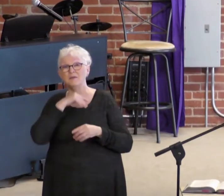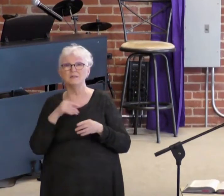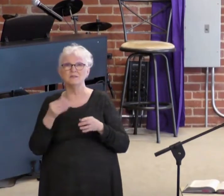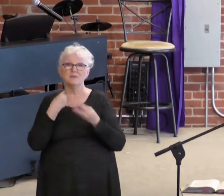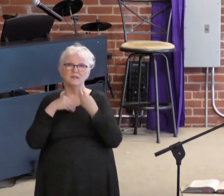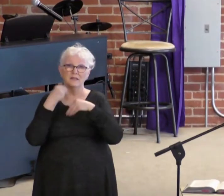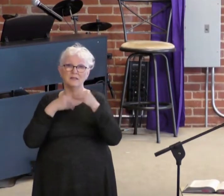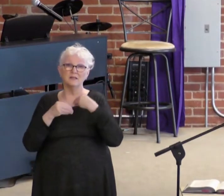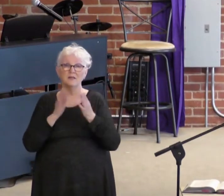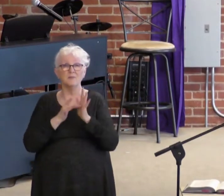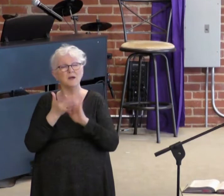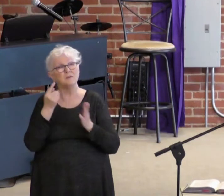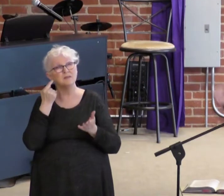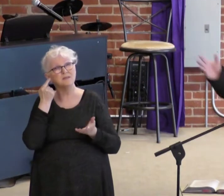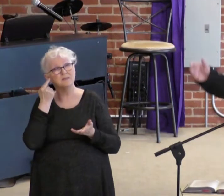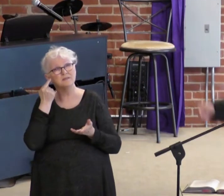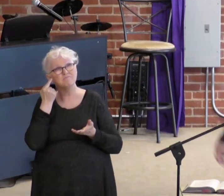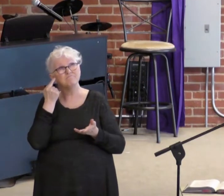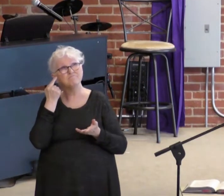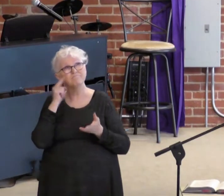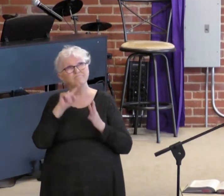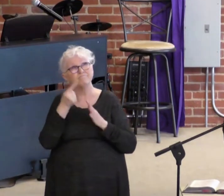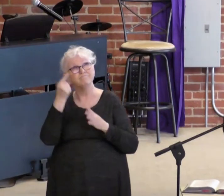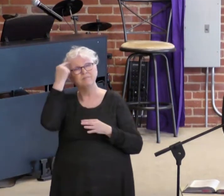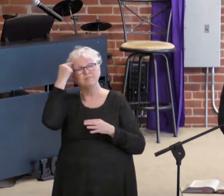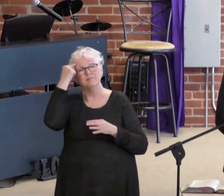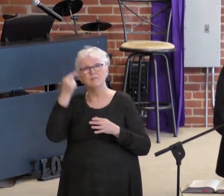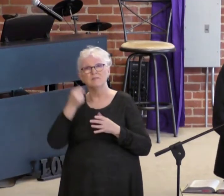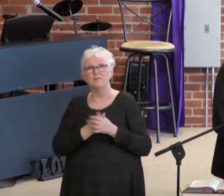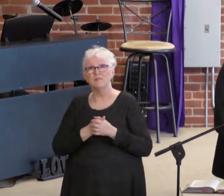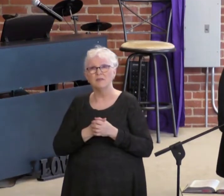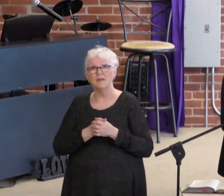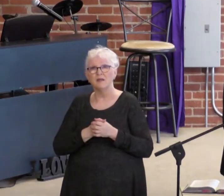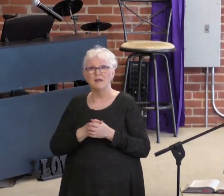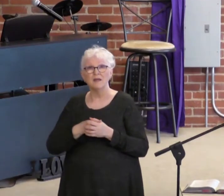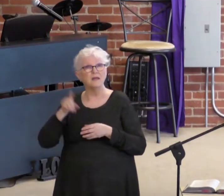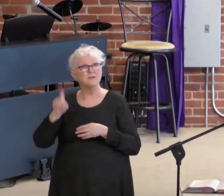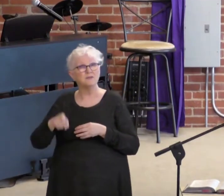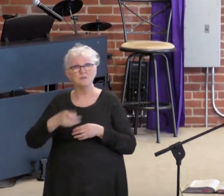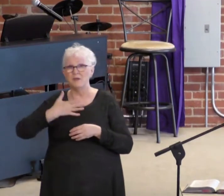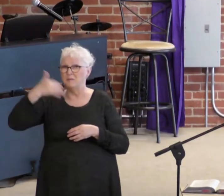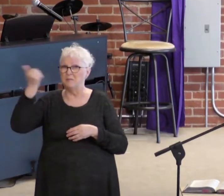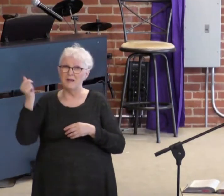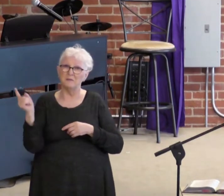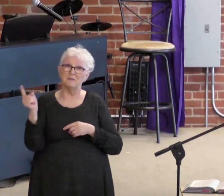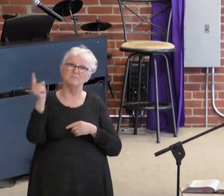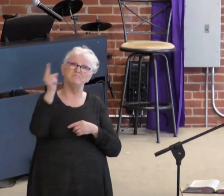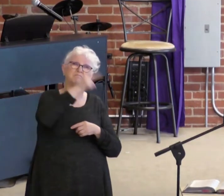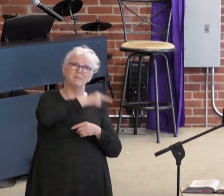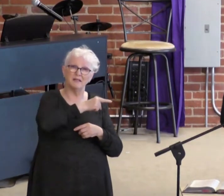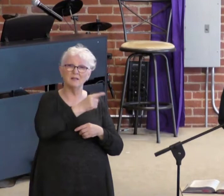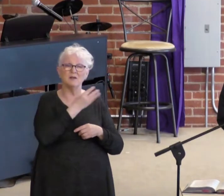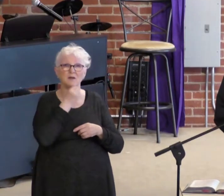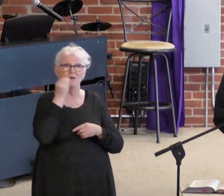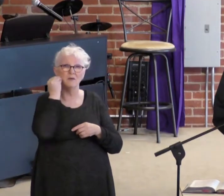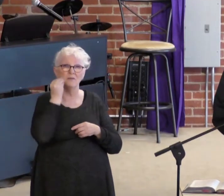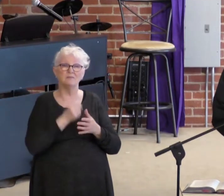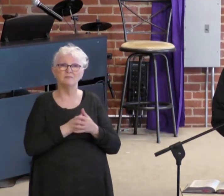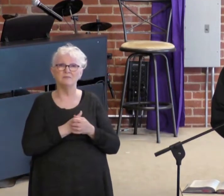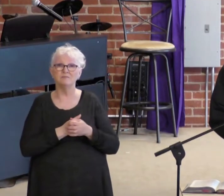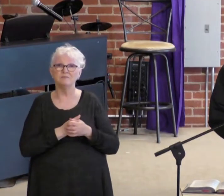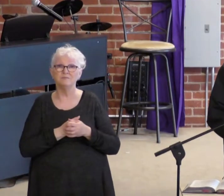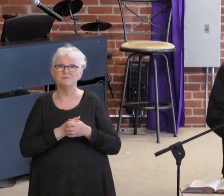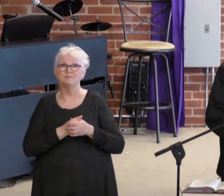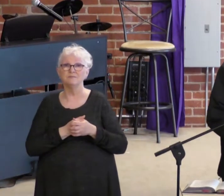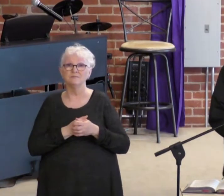to himself. And he said, things have got to be better back home where I came from. He said, he couldn't pick